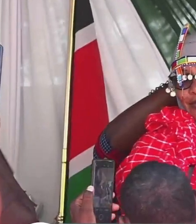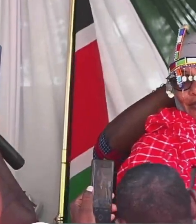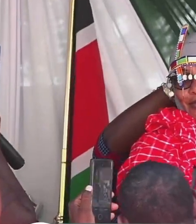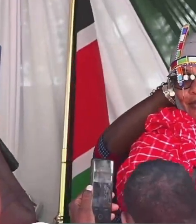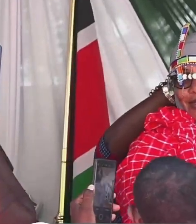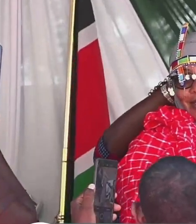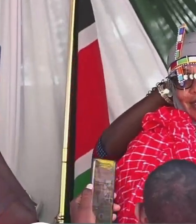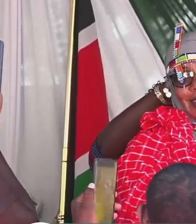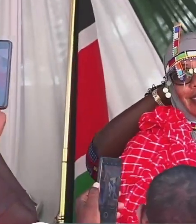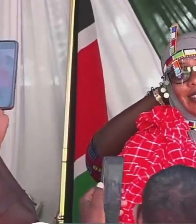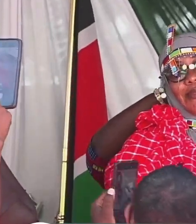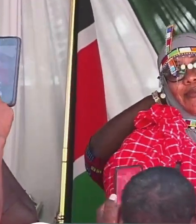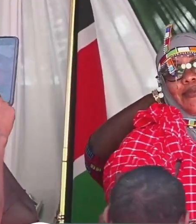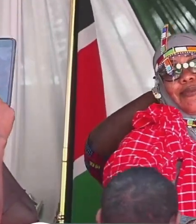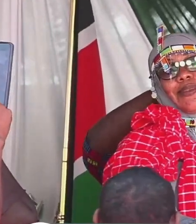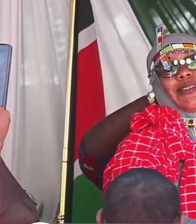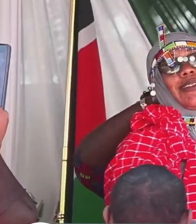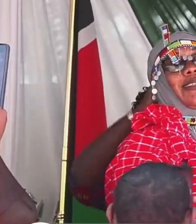your flag.